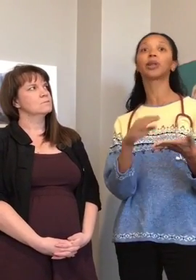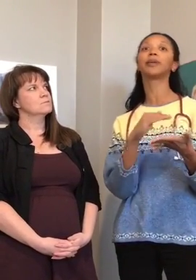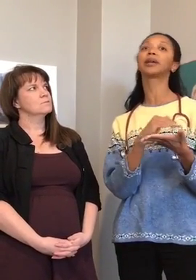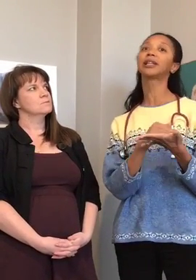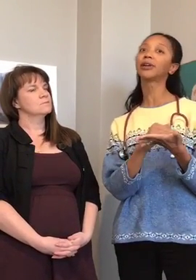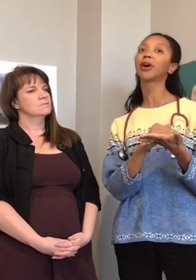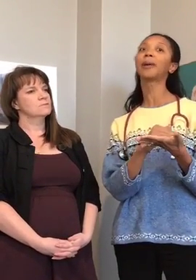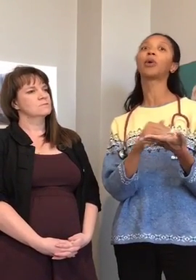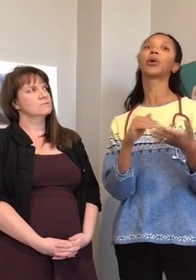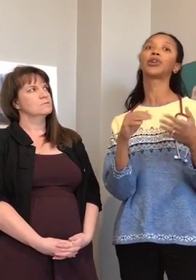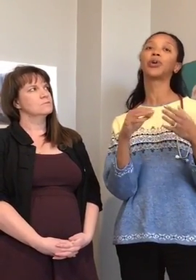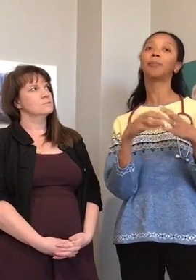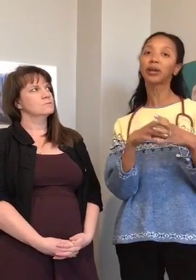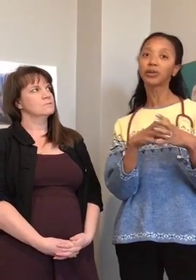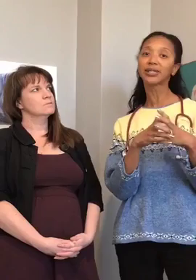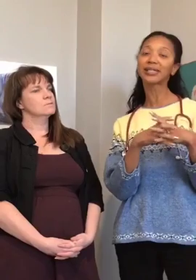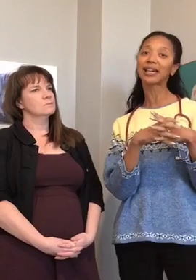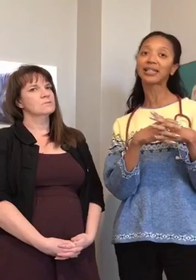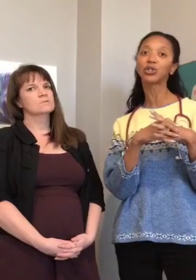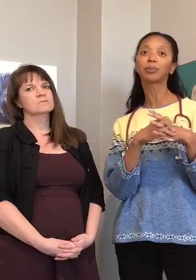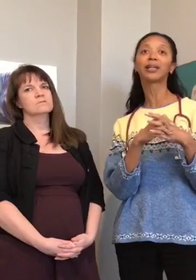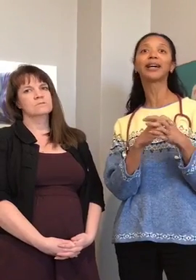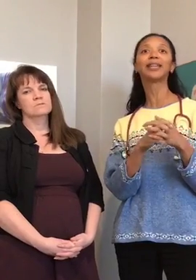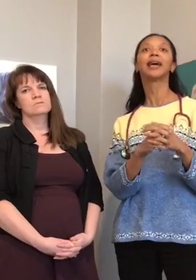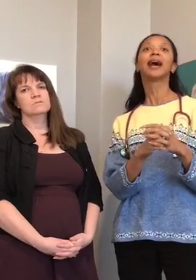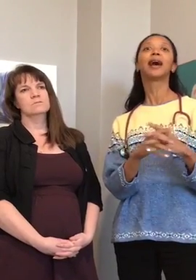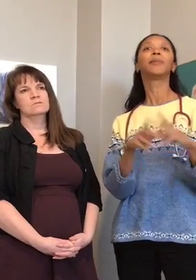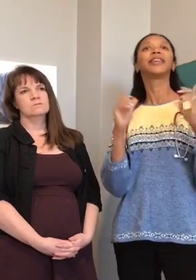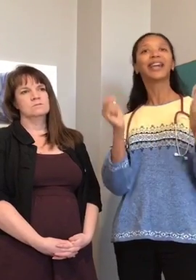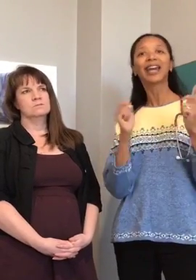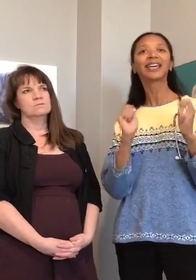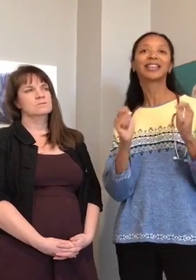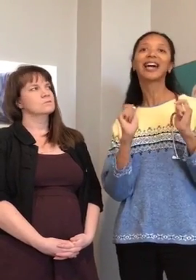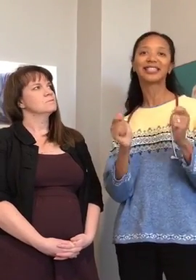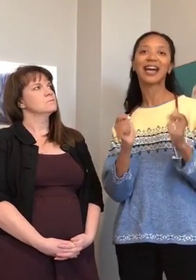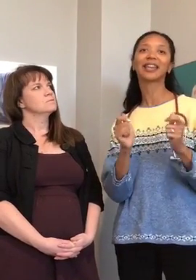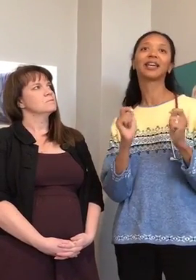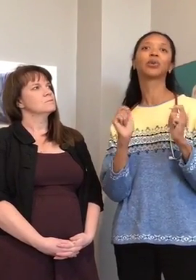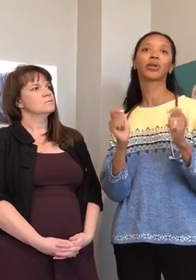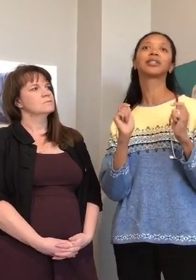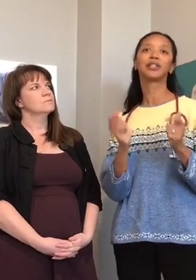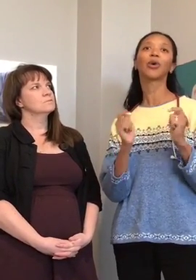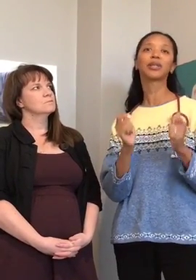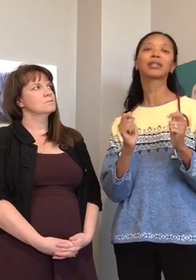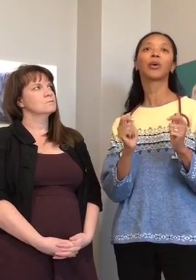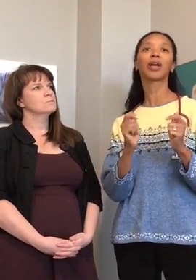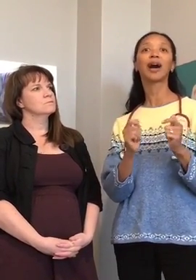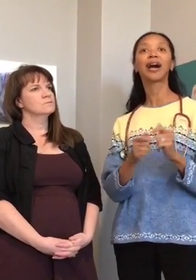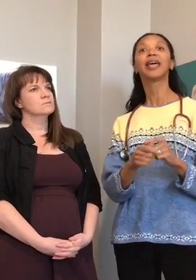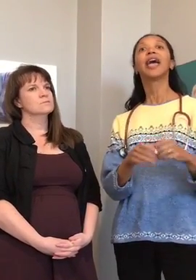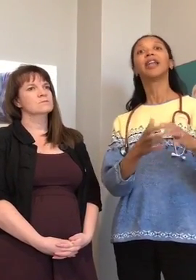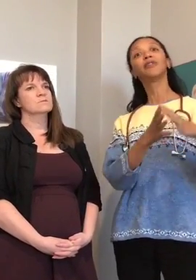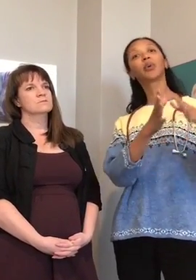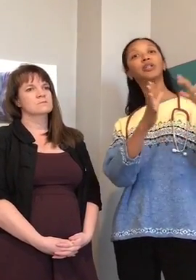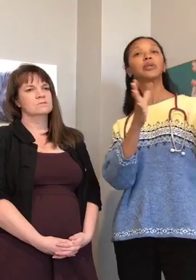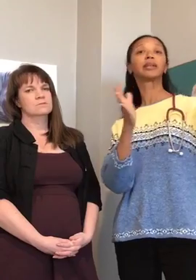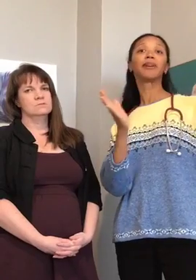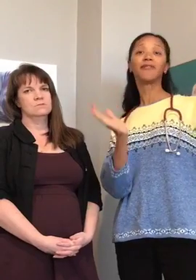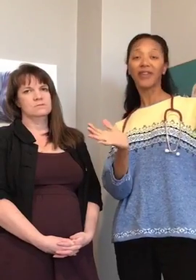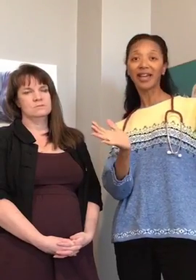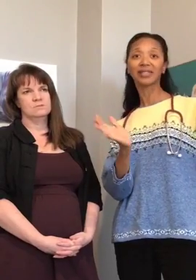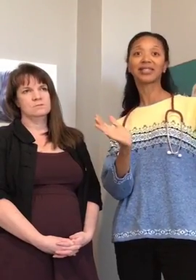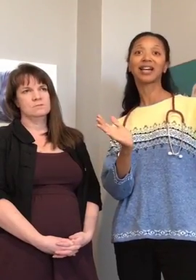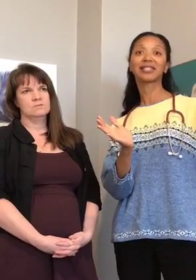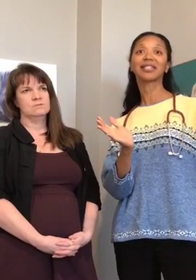levels. You want to be clear about where your minerals stand in your blood. You got to get that data in order to know what's going on. And if you want to do